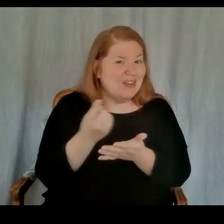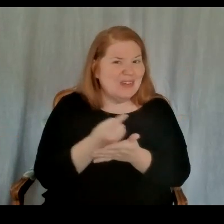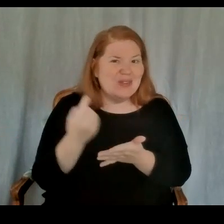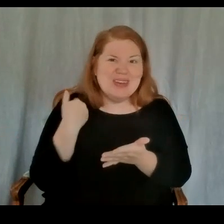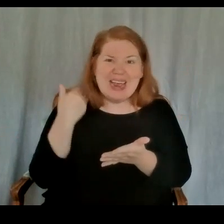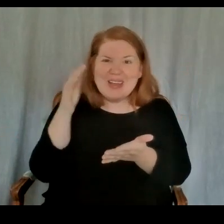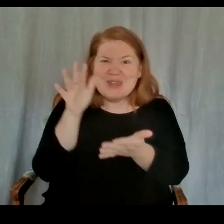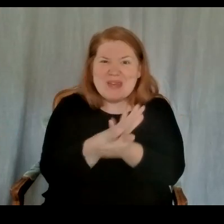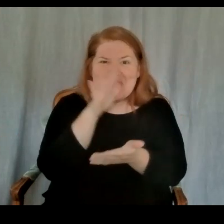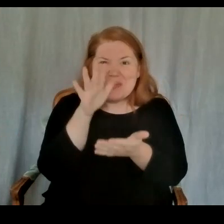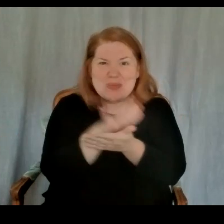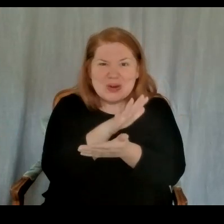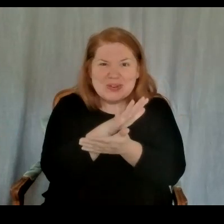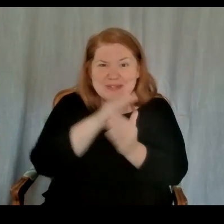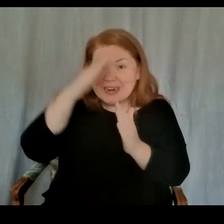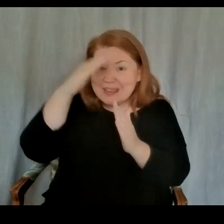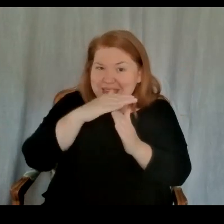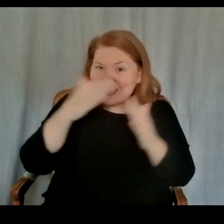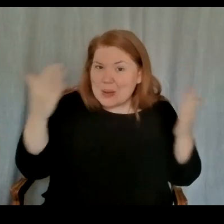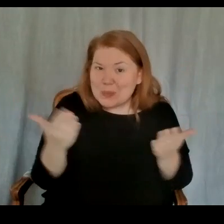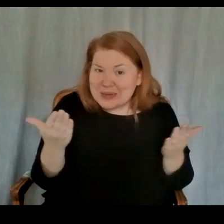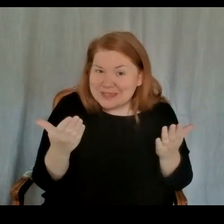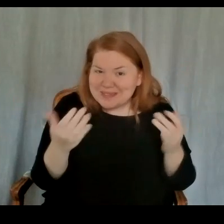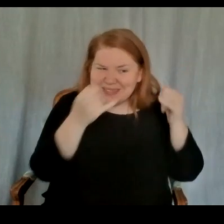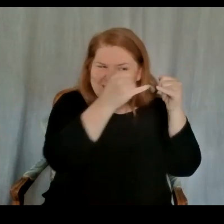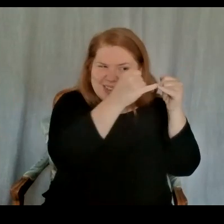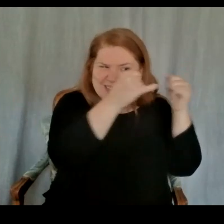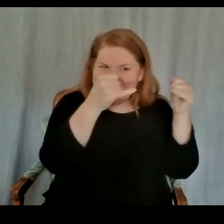2 lines, one for my name